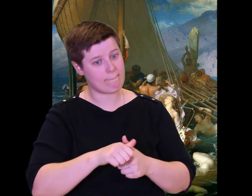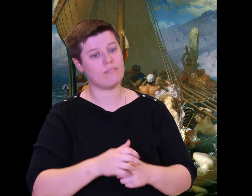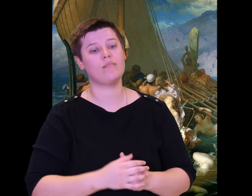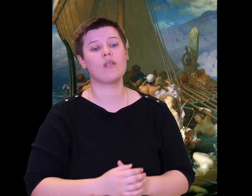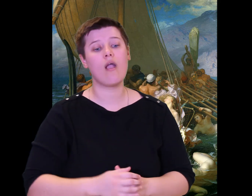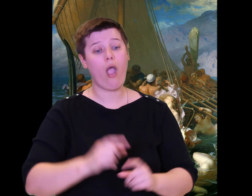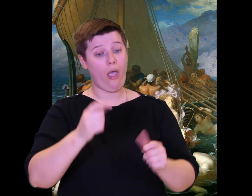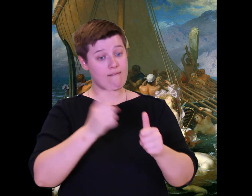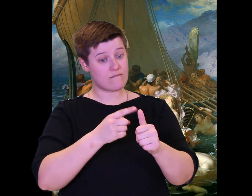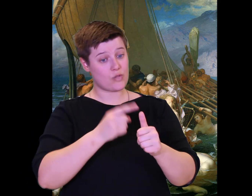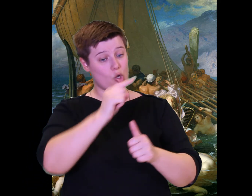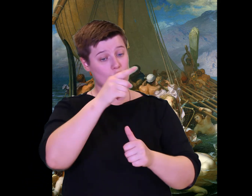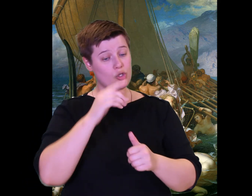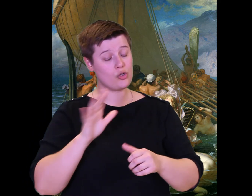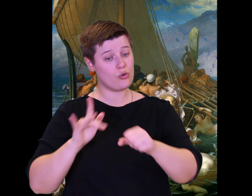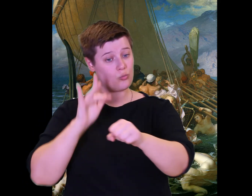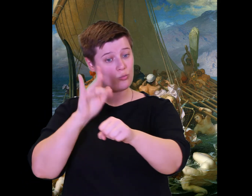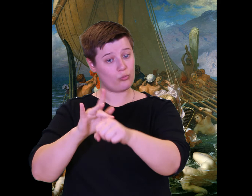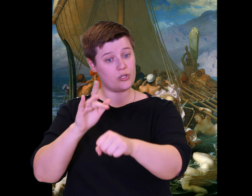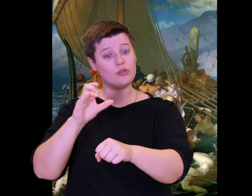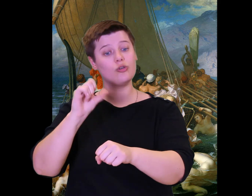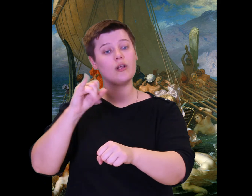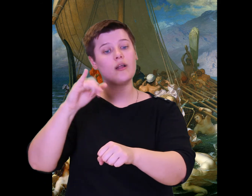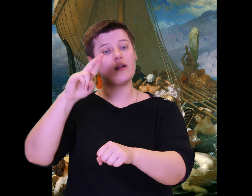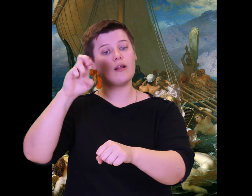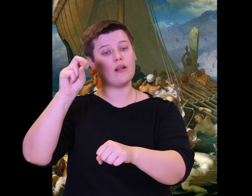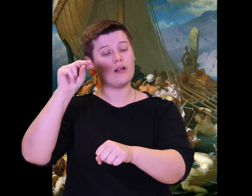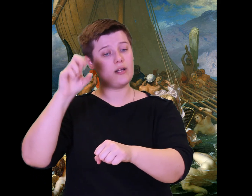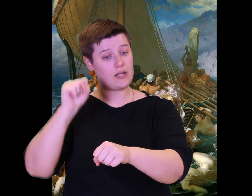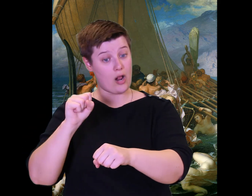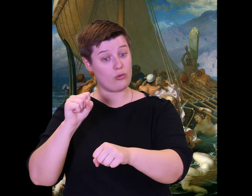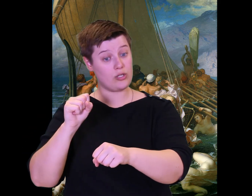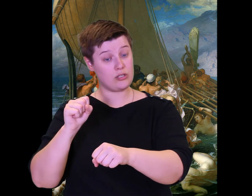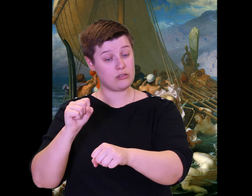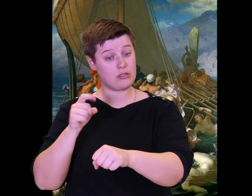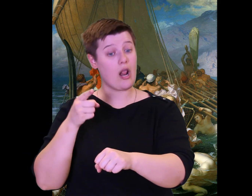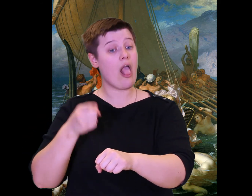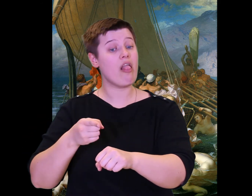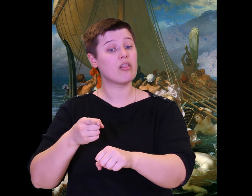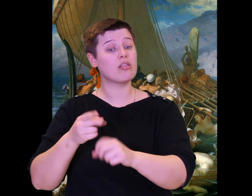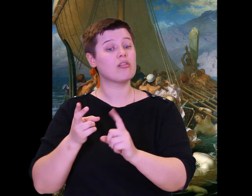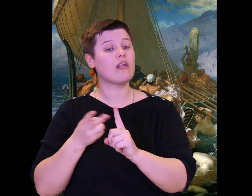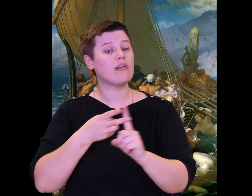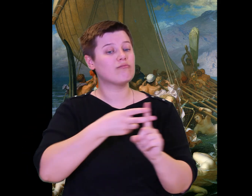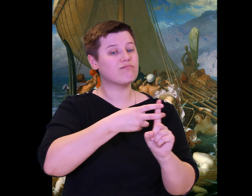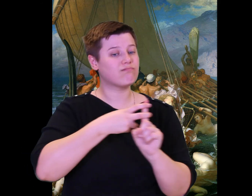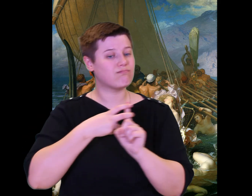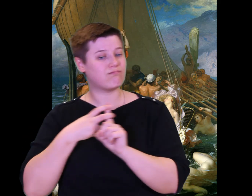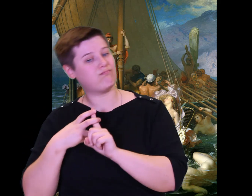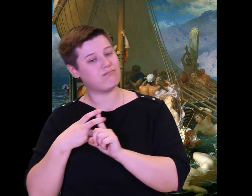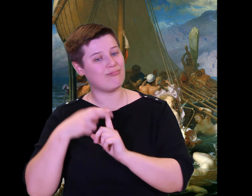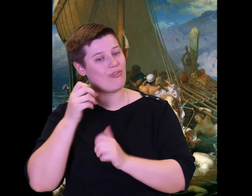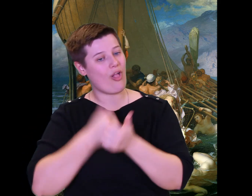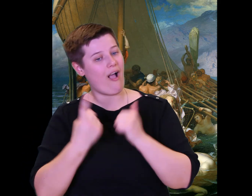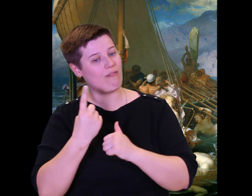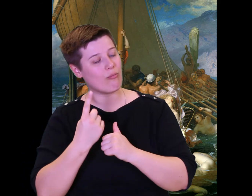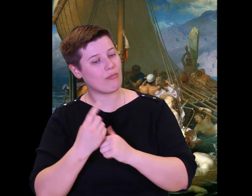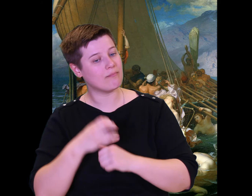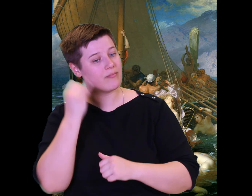"This is incredible. You all went alive to Hades. You will be twice dead when other people only die